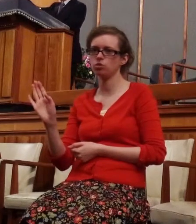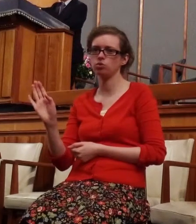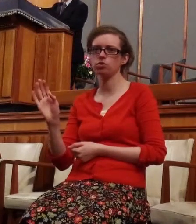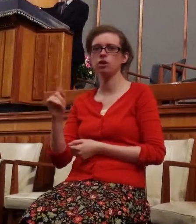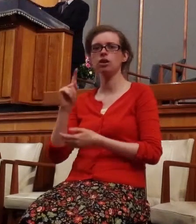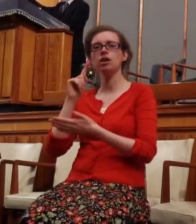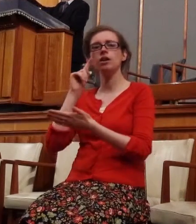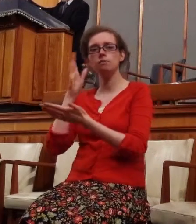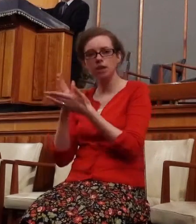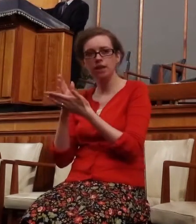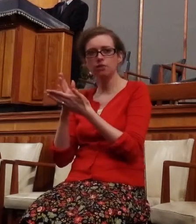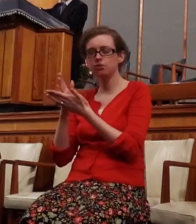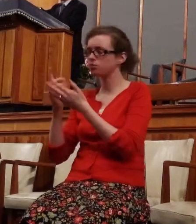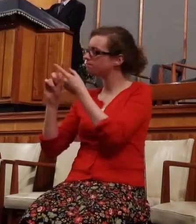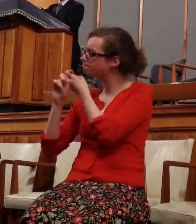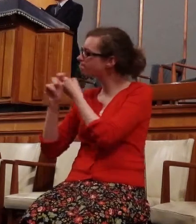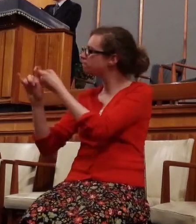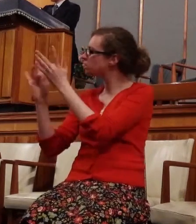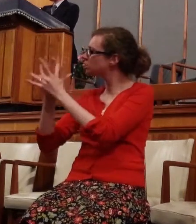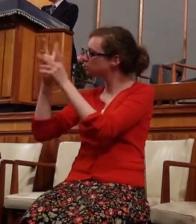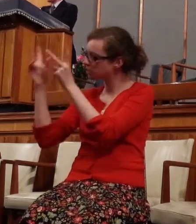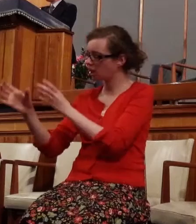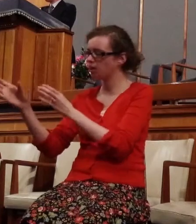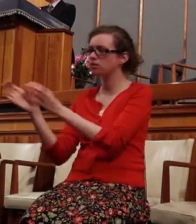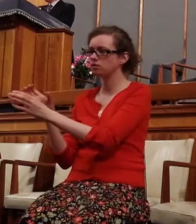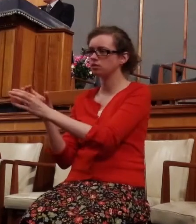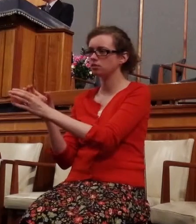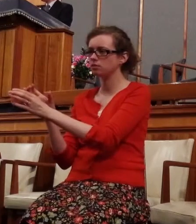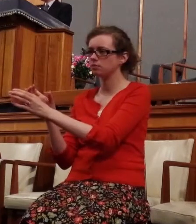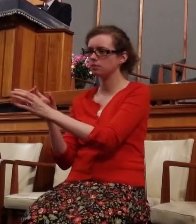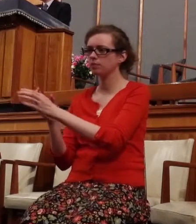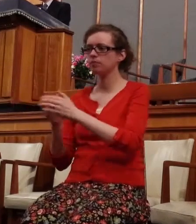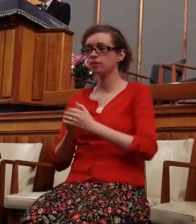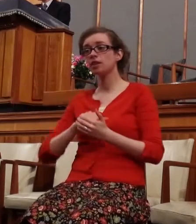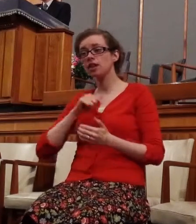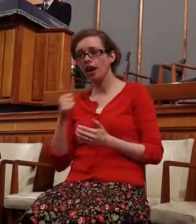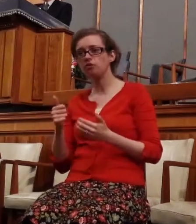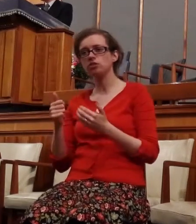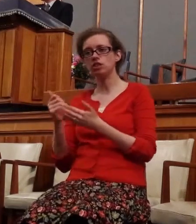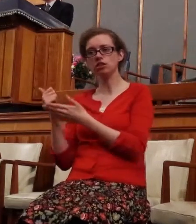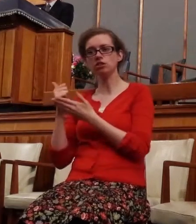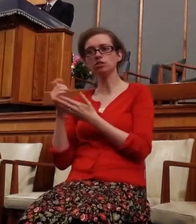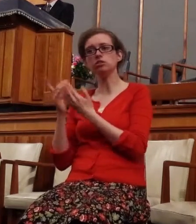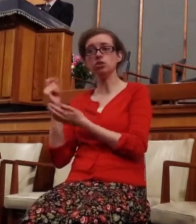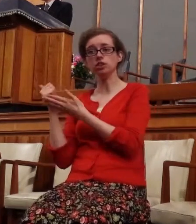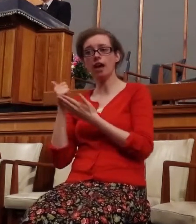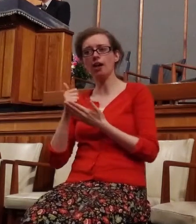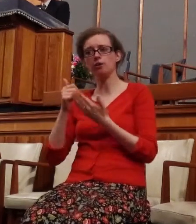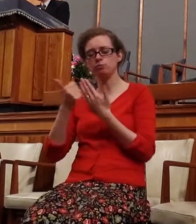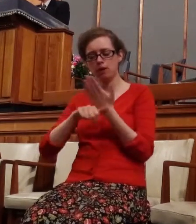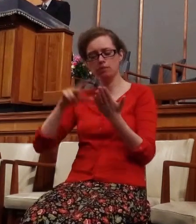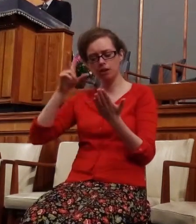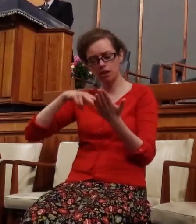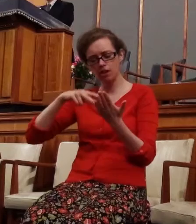course, as you believe in the Lord's mercy, as you study the Bible, God will grant you the possibility and the capacity to understand